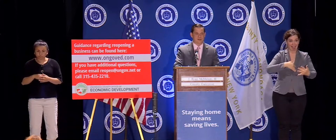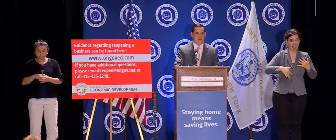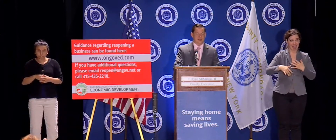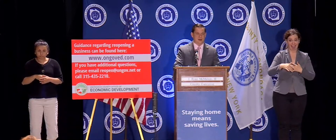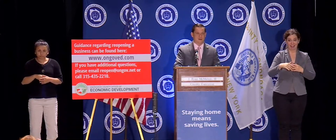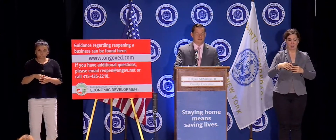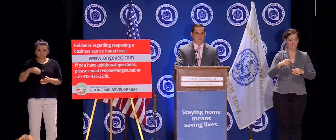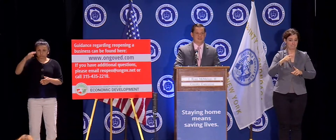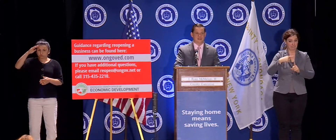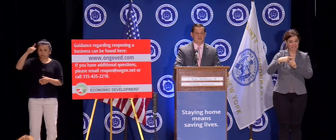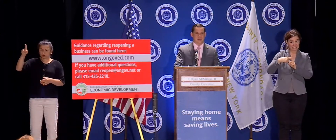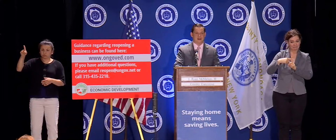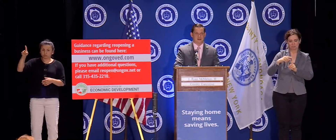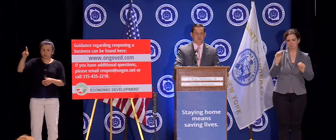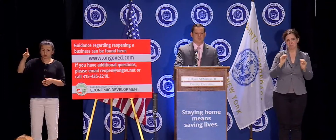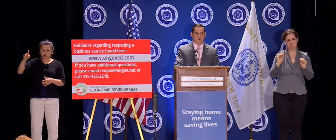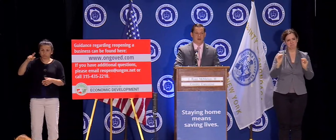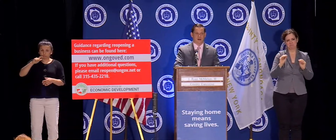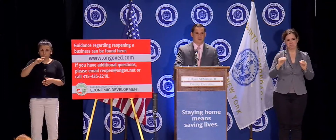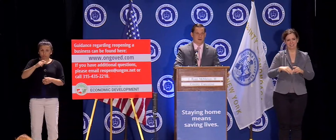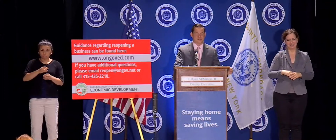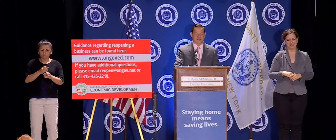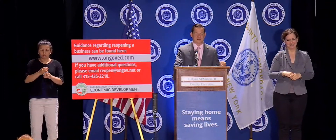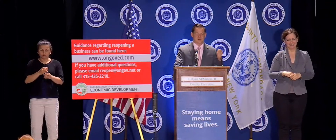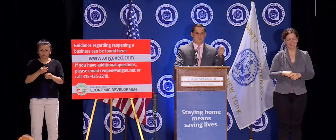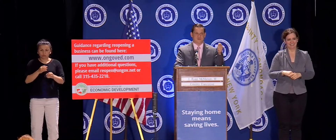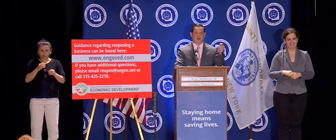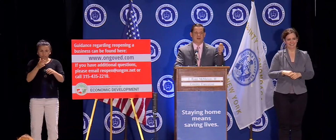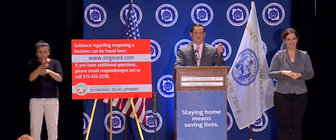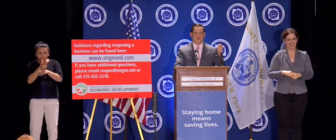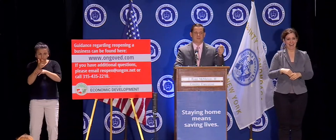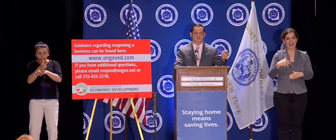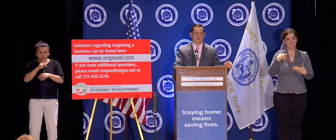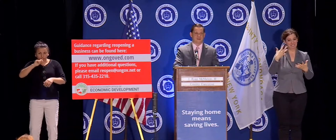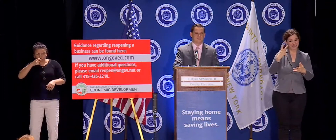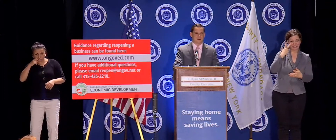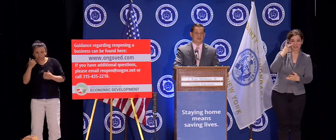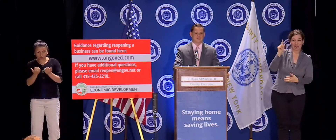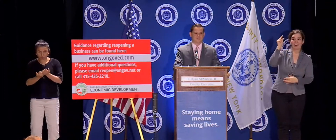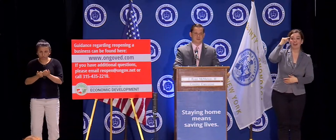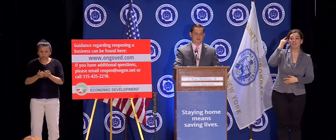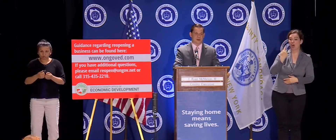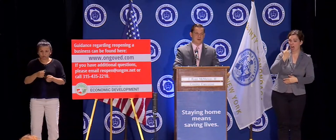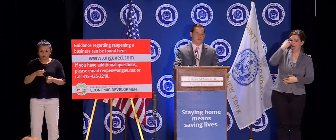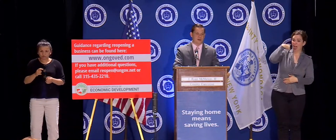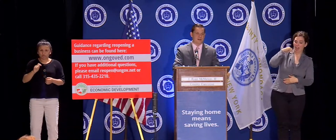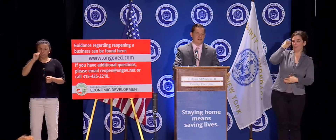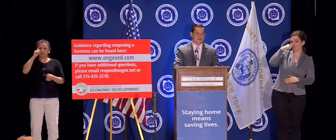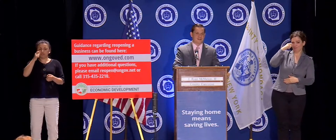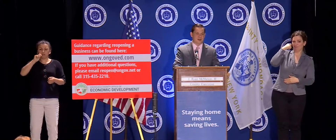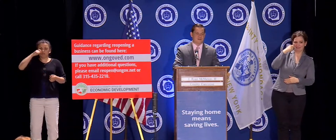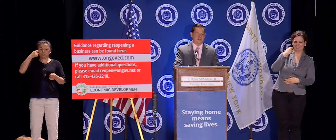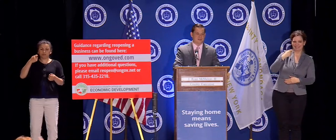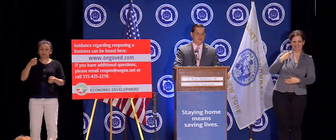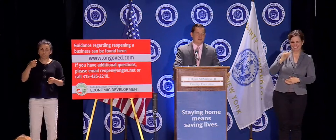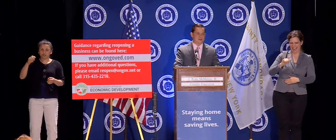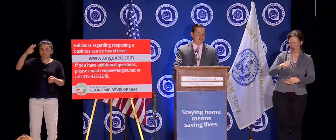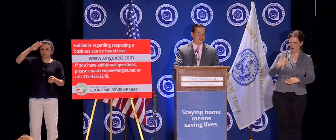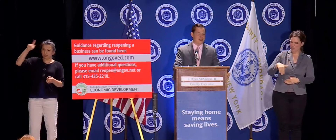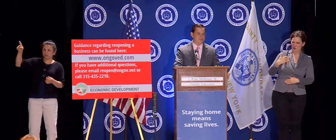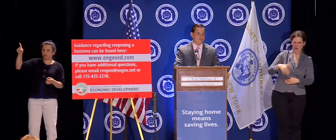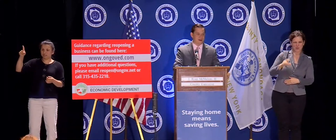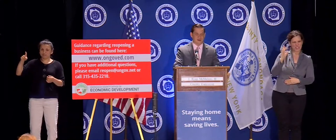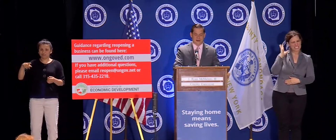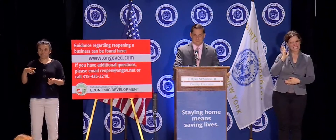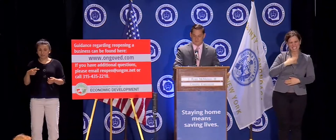swab. He handled it pretty well. I question if they went far enough up the nostril for the swab, but the governor took it like